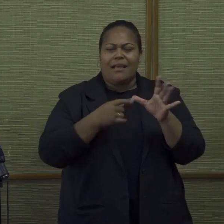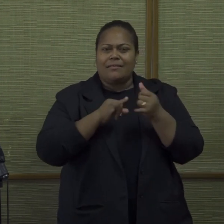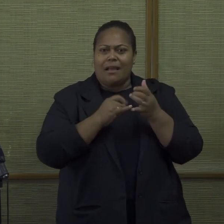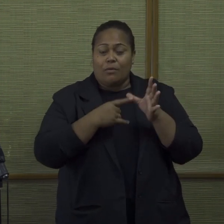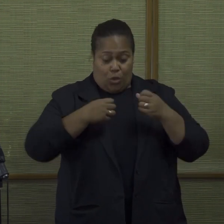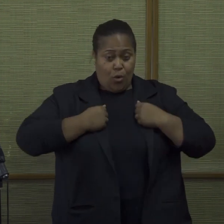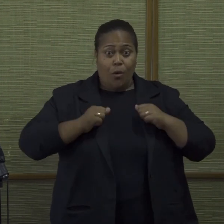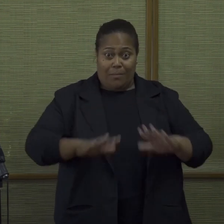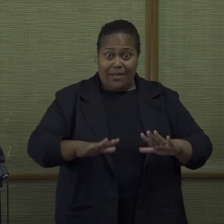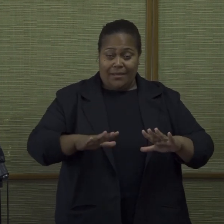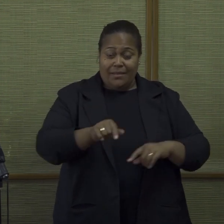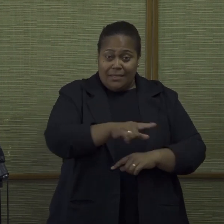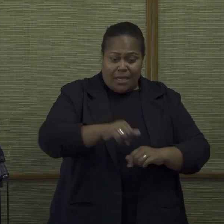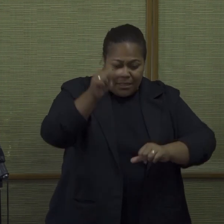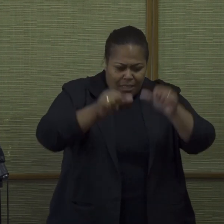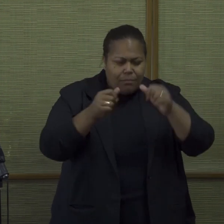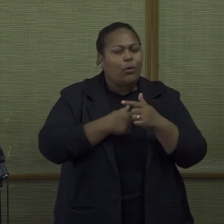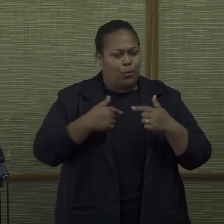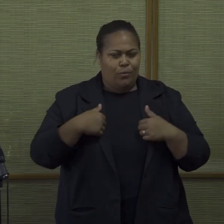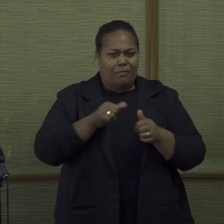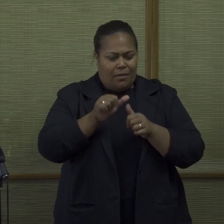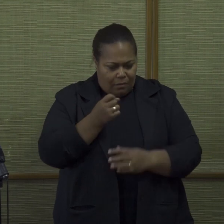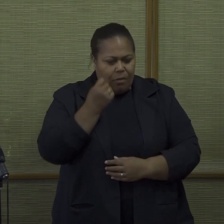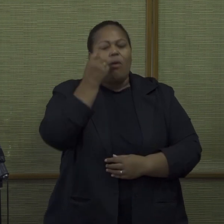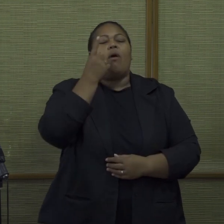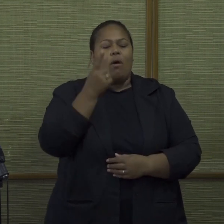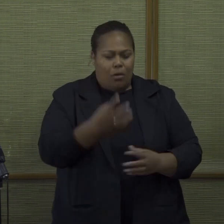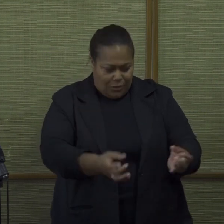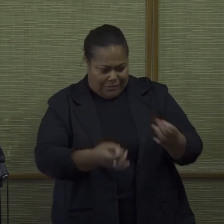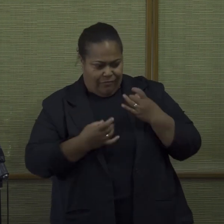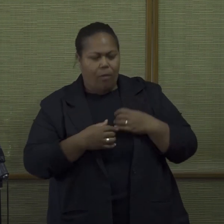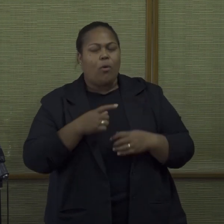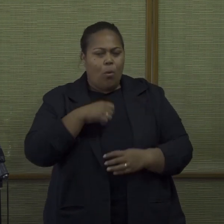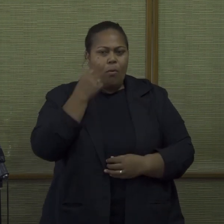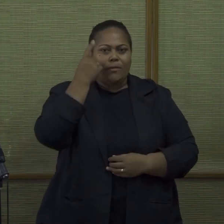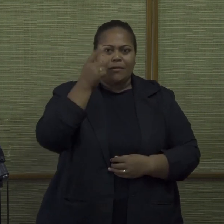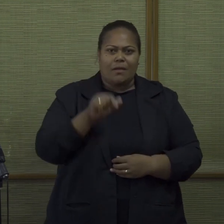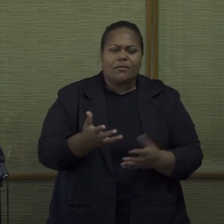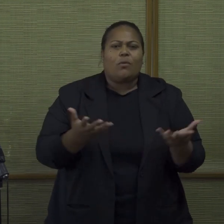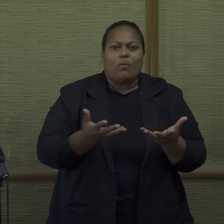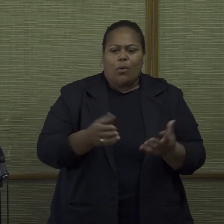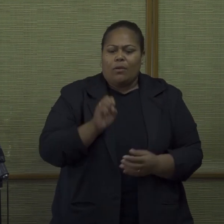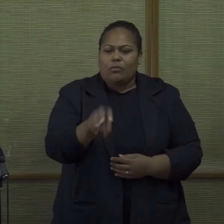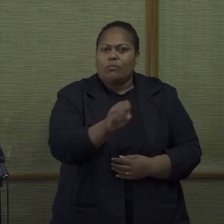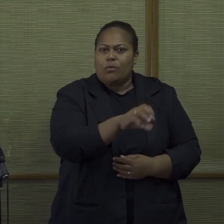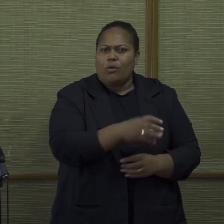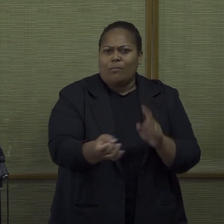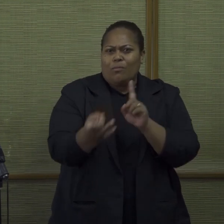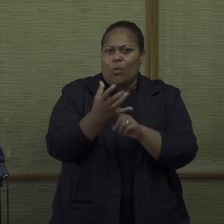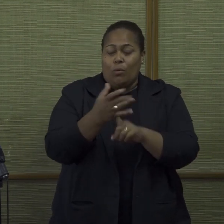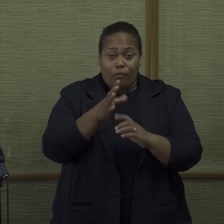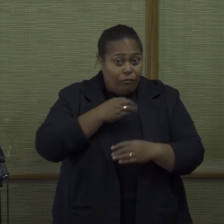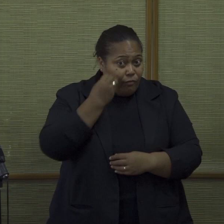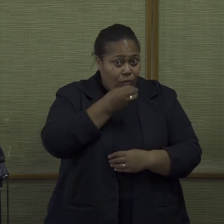assessment, we will be in a better position to determine the details of the assistance in terms of food and non-food